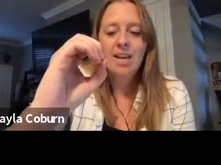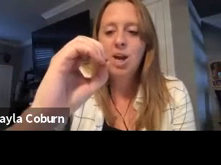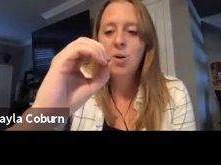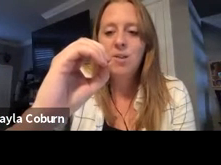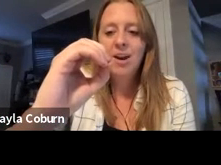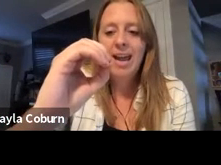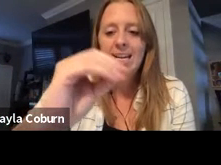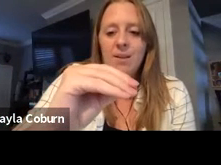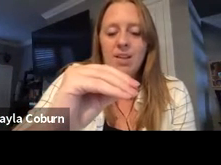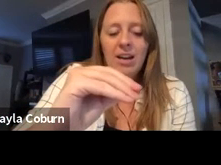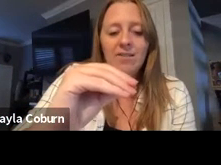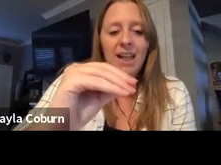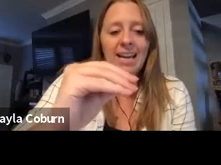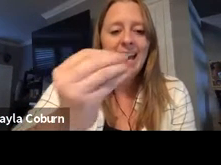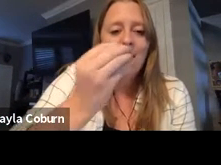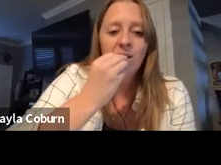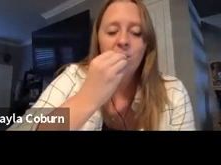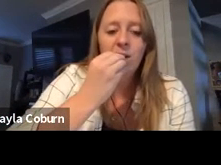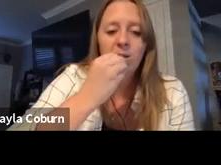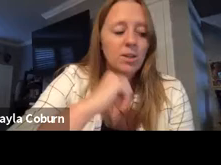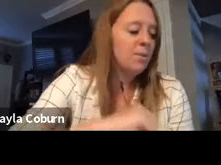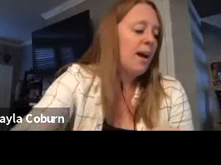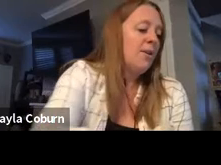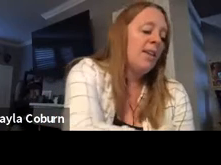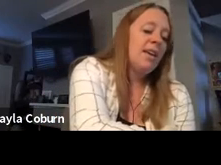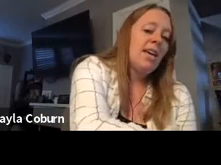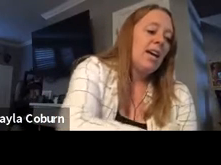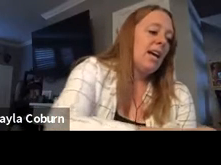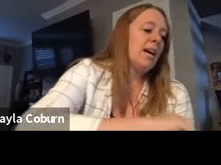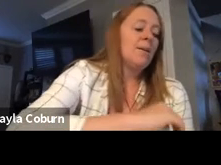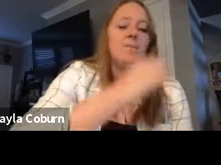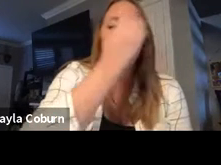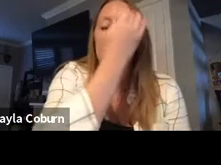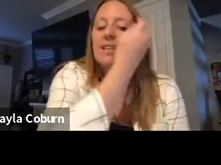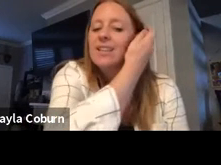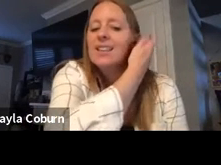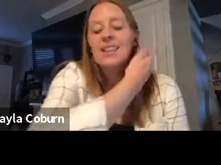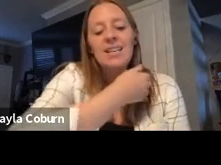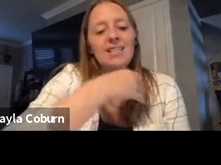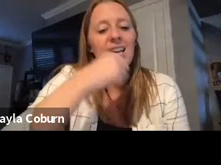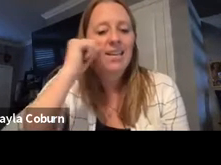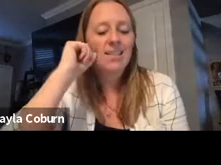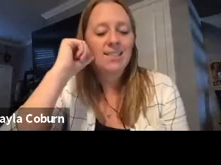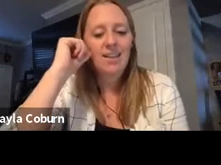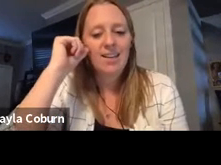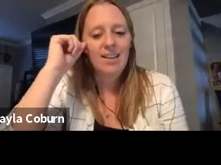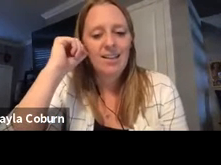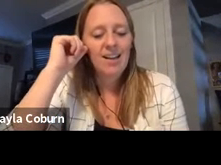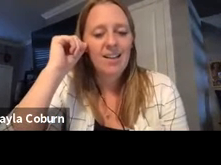if you make an O with your hand, but then you kind of flatten it out and you put it towards your mouth. Um, this